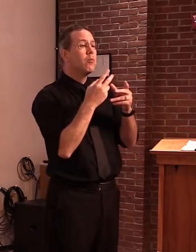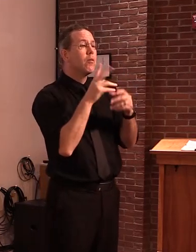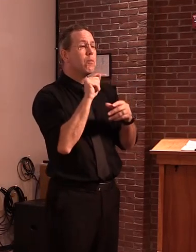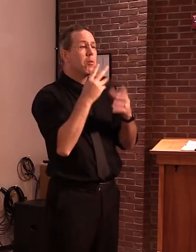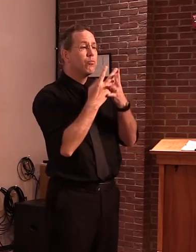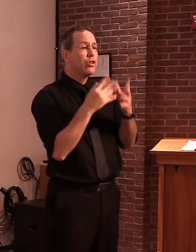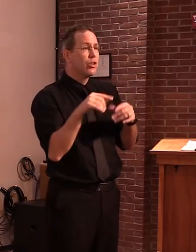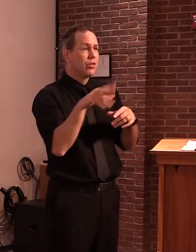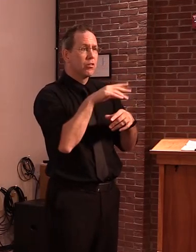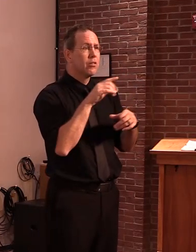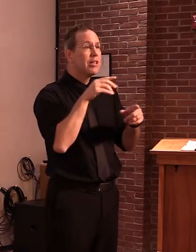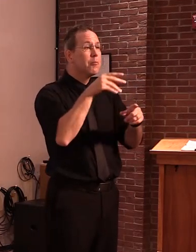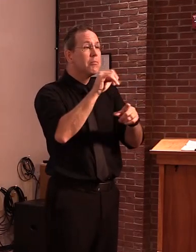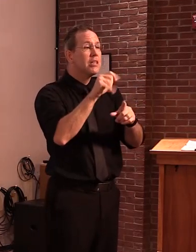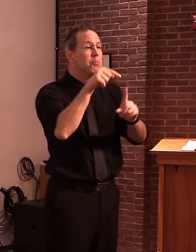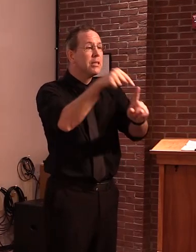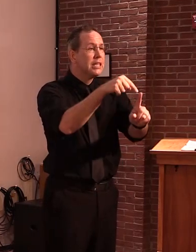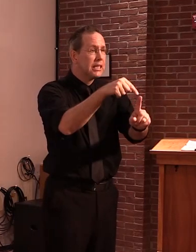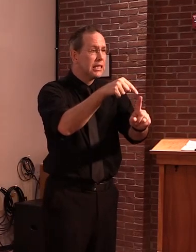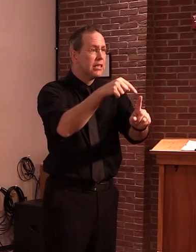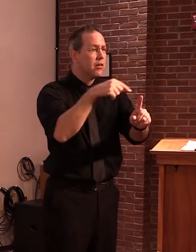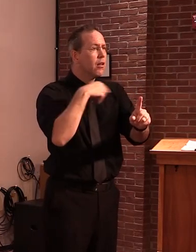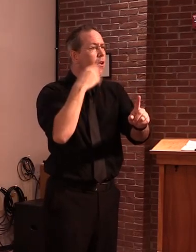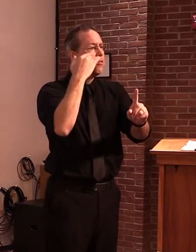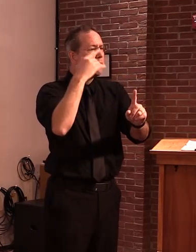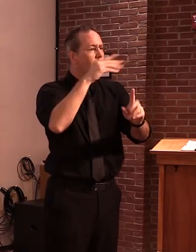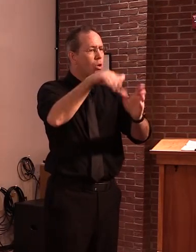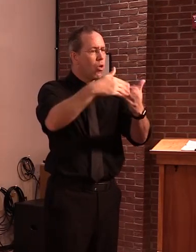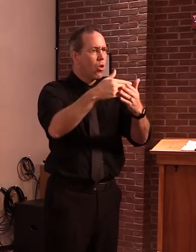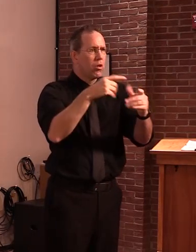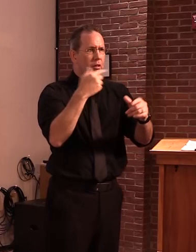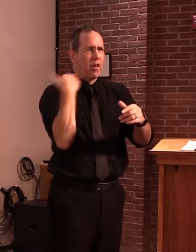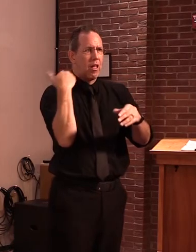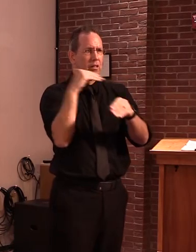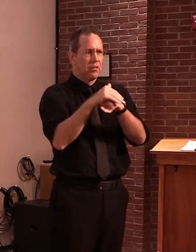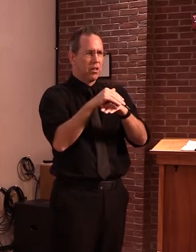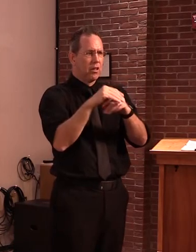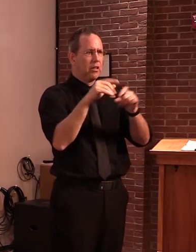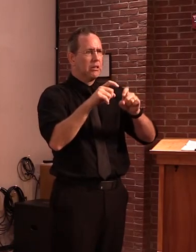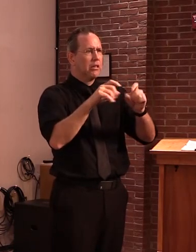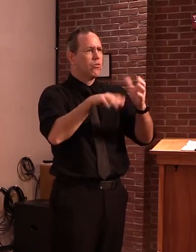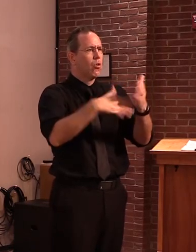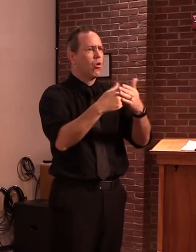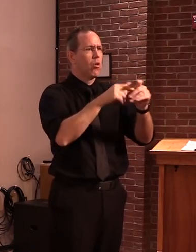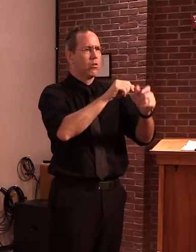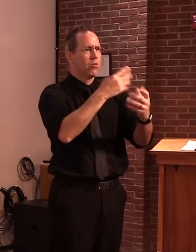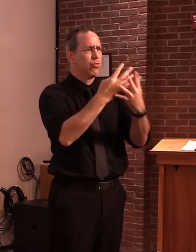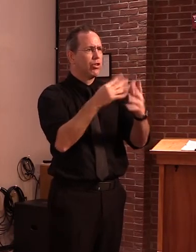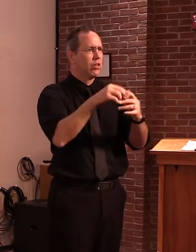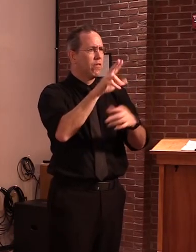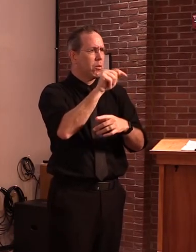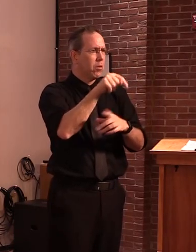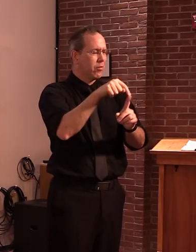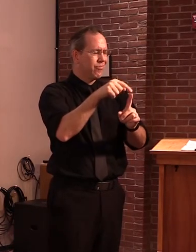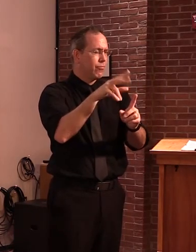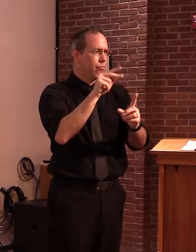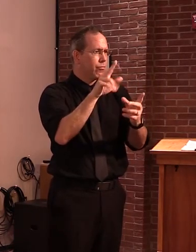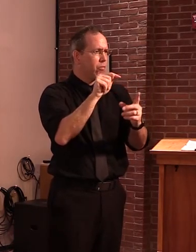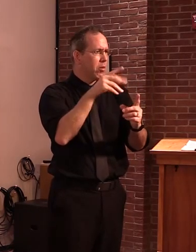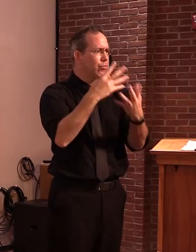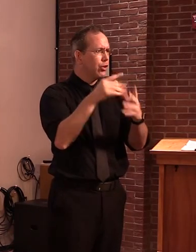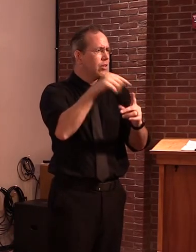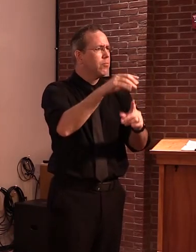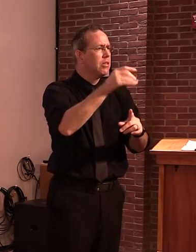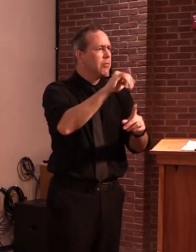will be tested. They started last night. We hope to have it finished today. That testing